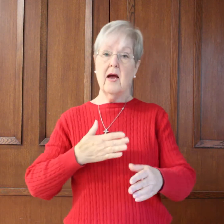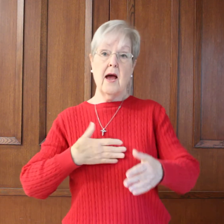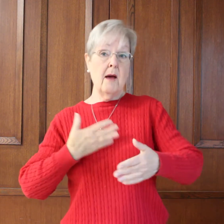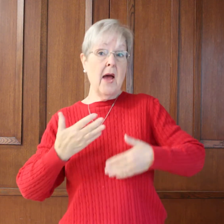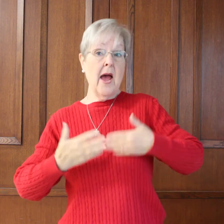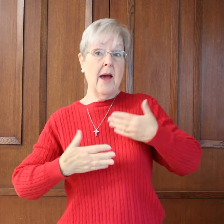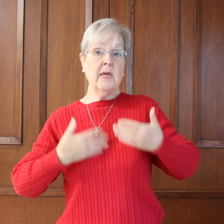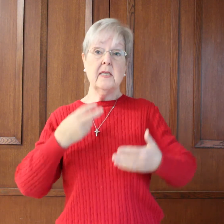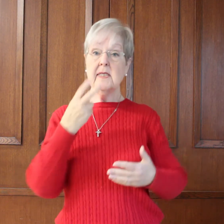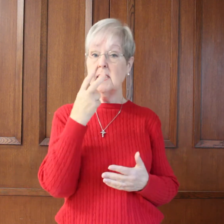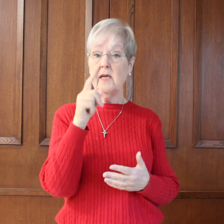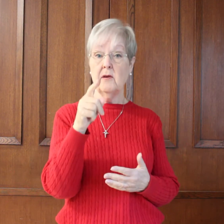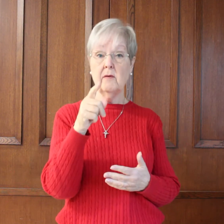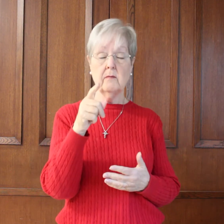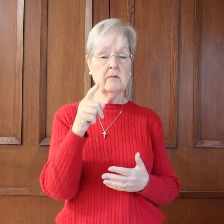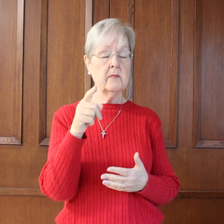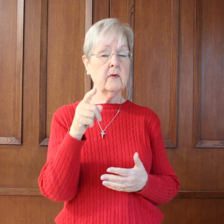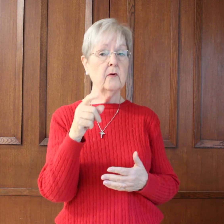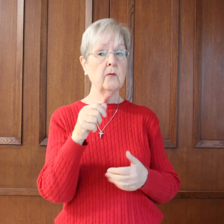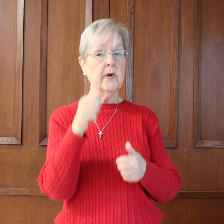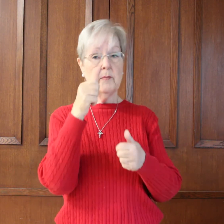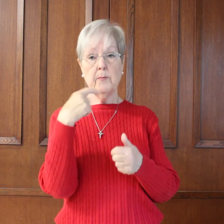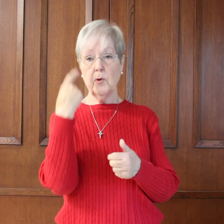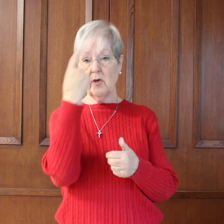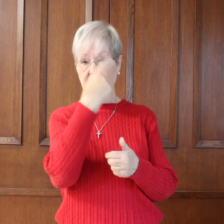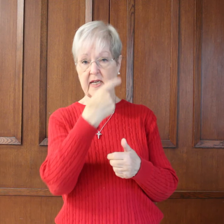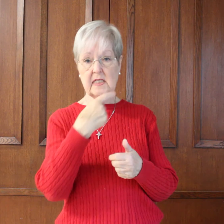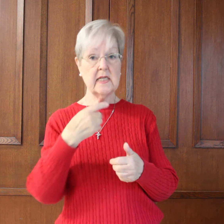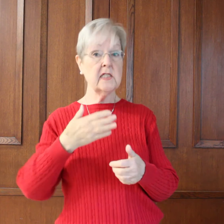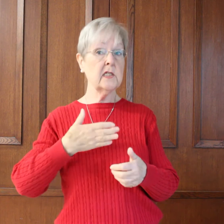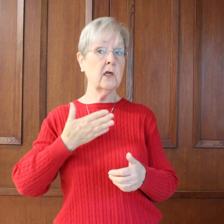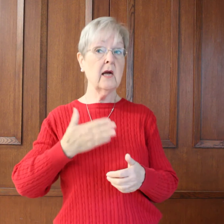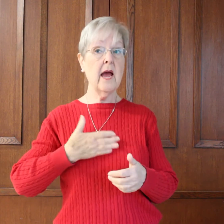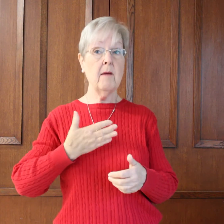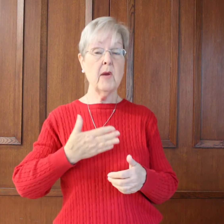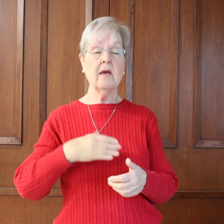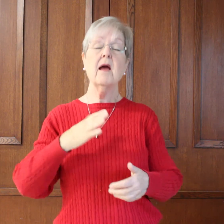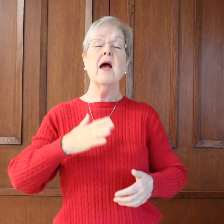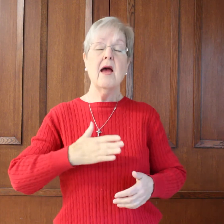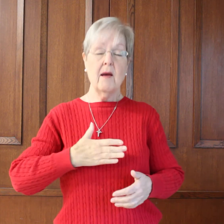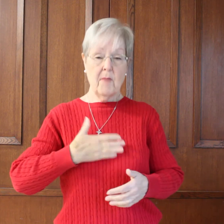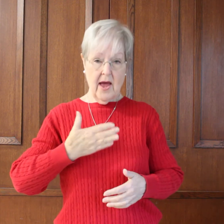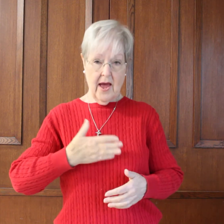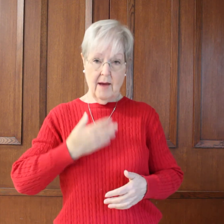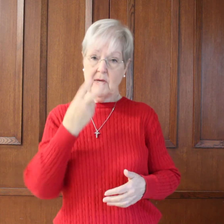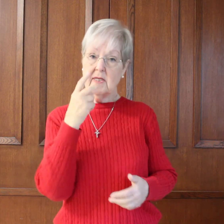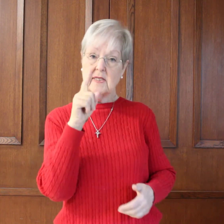I'm happy to see you. Remember, your face needs to look happy. Happy to see